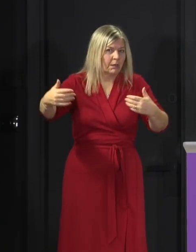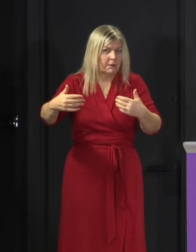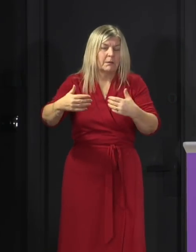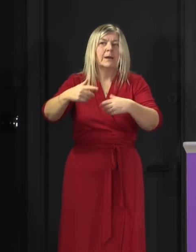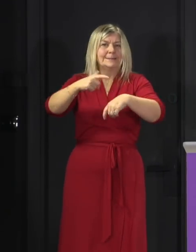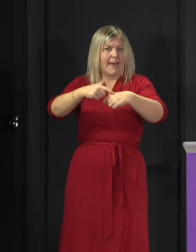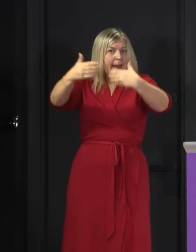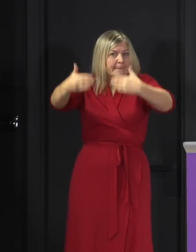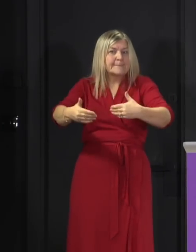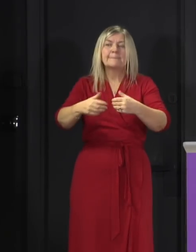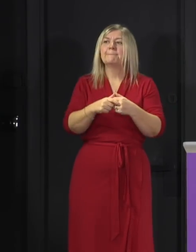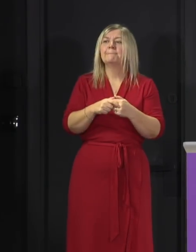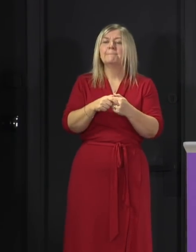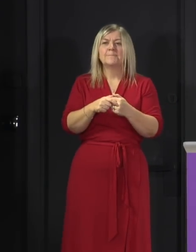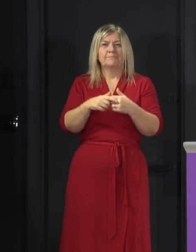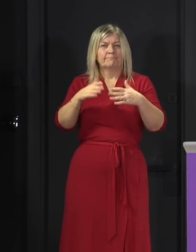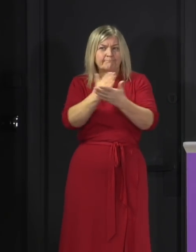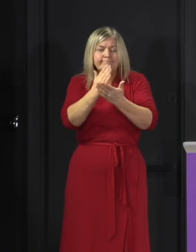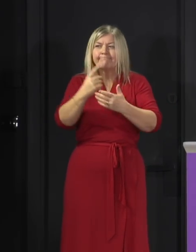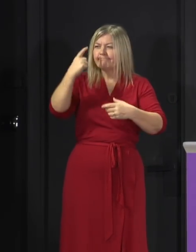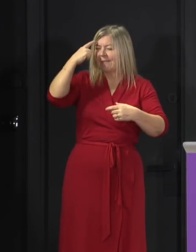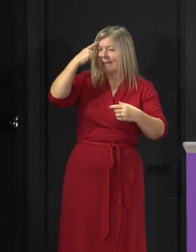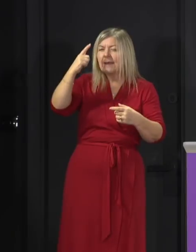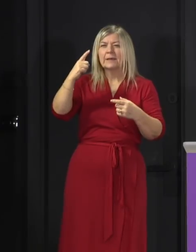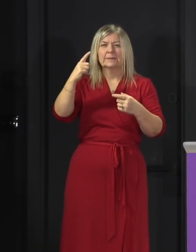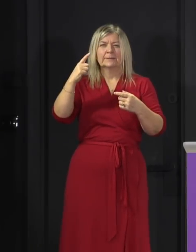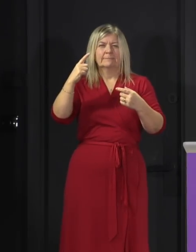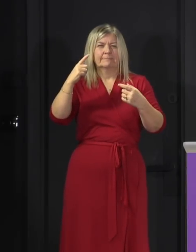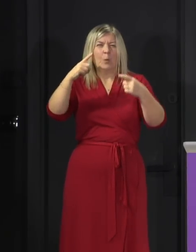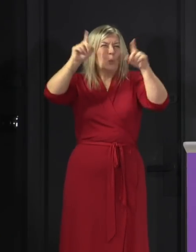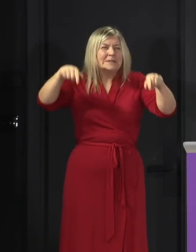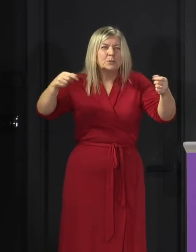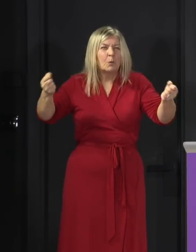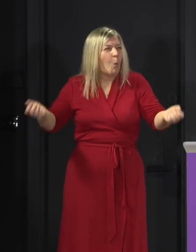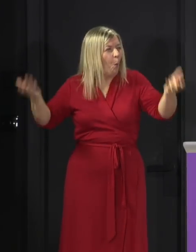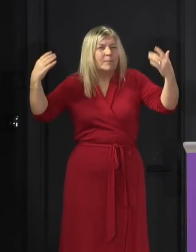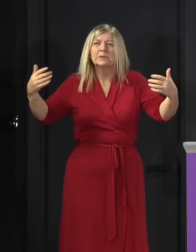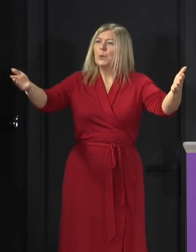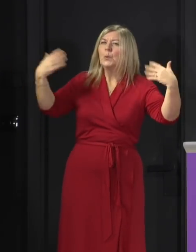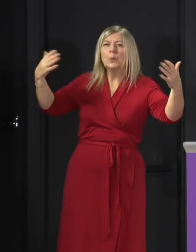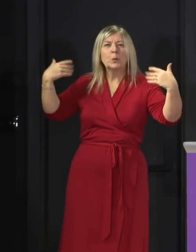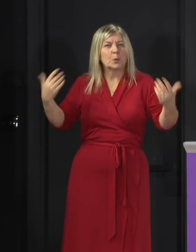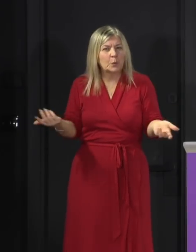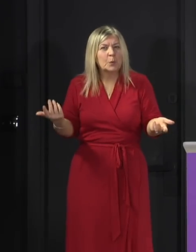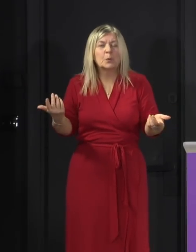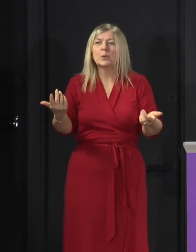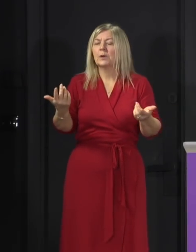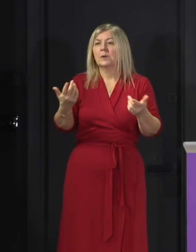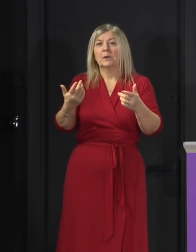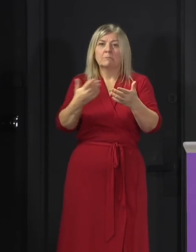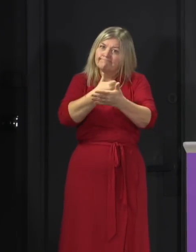possible when you're together, making sure that you're thinking about things like ventilation, open the windows, wash your hands, don't